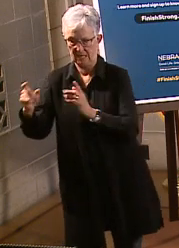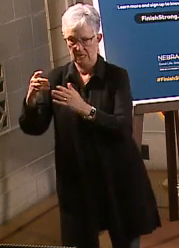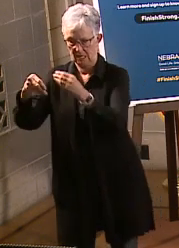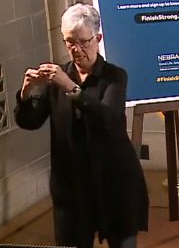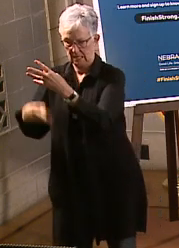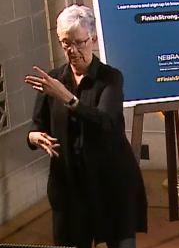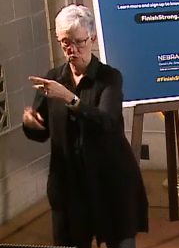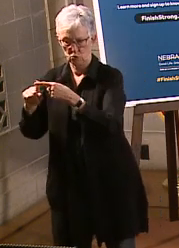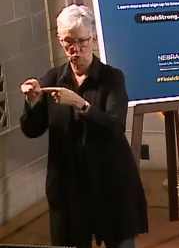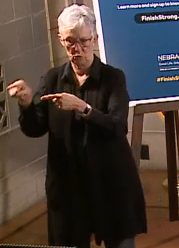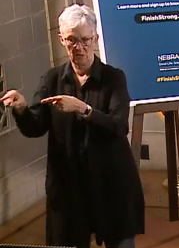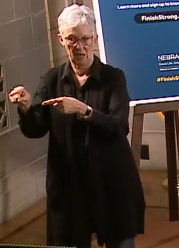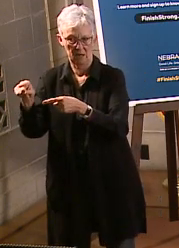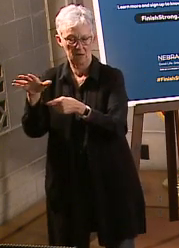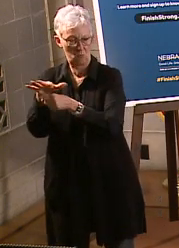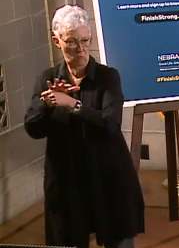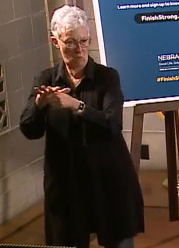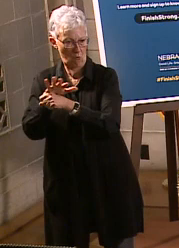years and older,